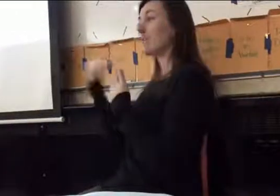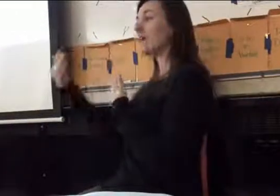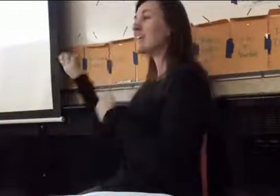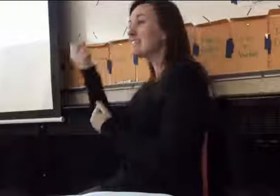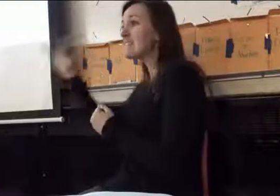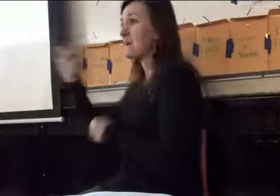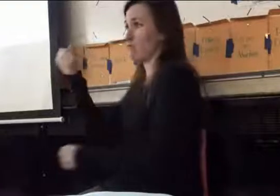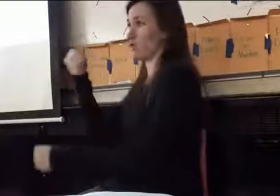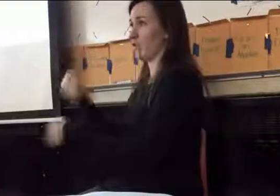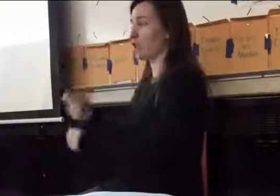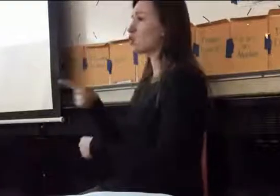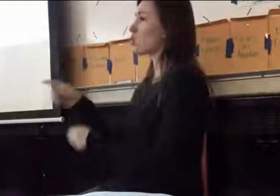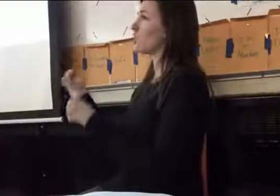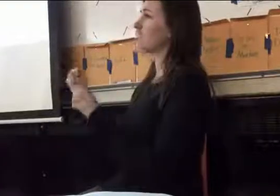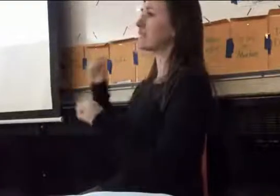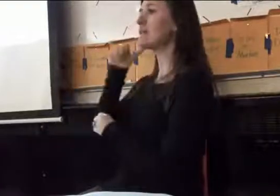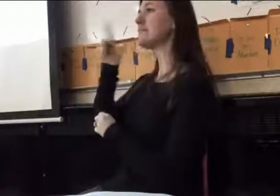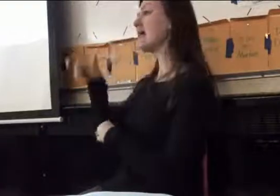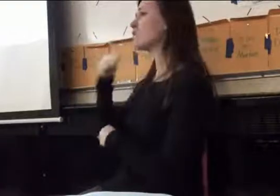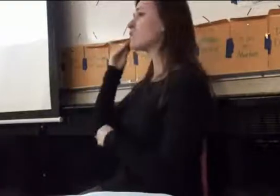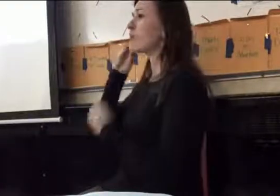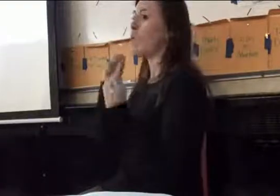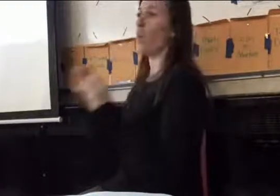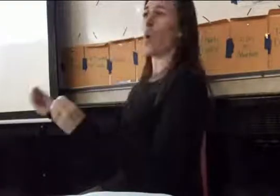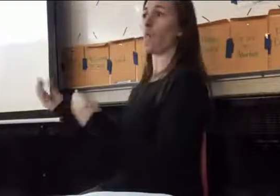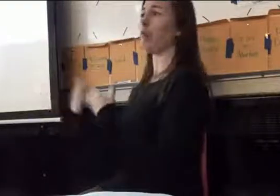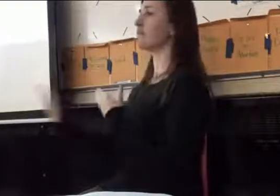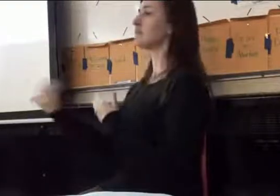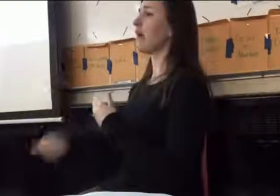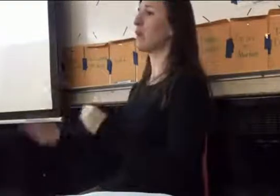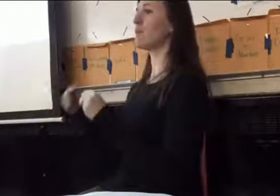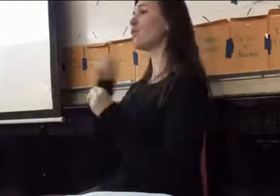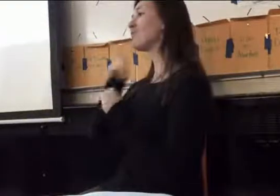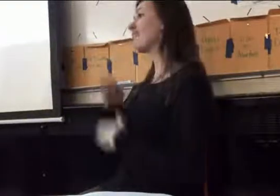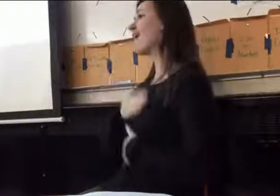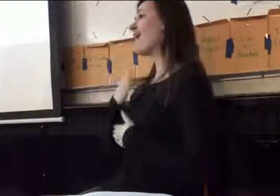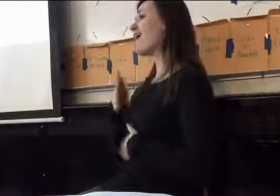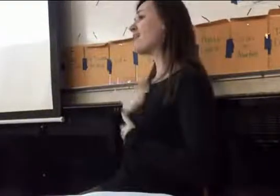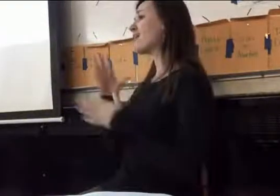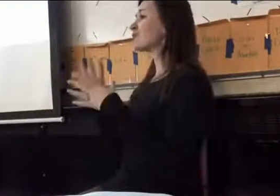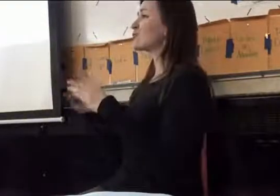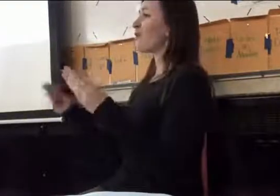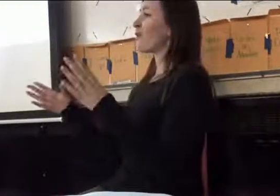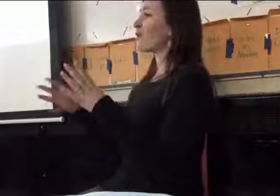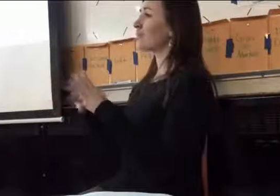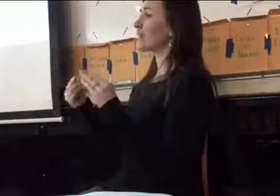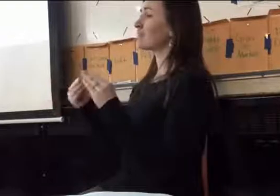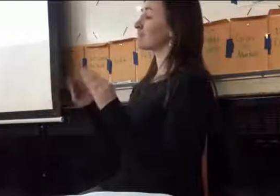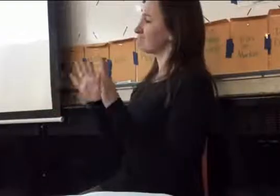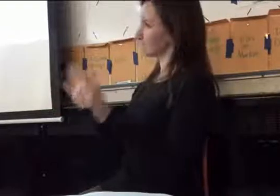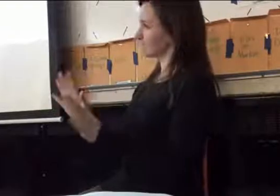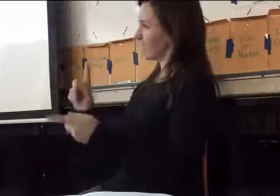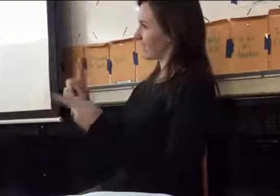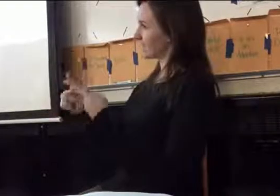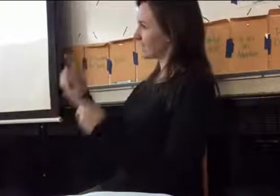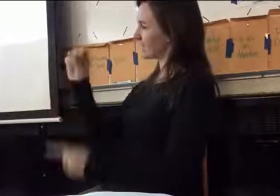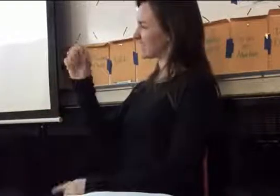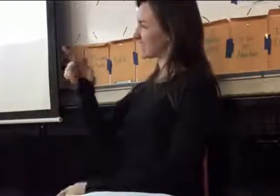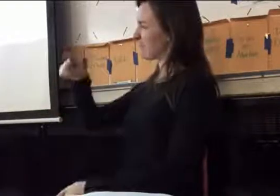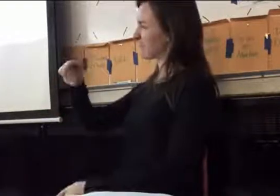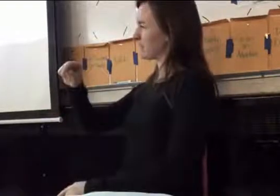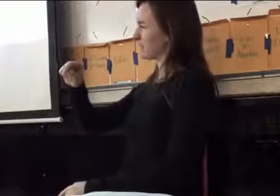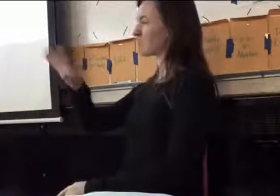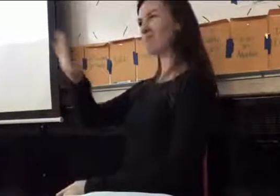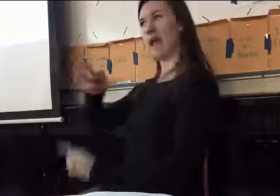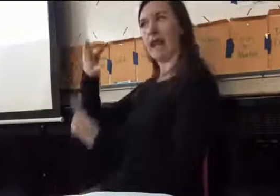in order to get back on his feet. A really happy story. Well, that wasn't until September. So this is like 9 months